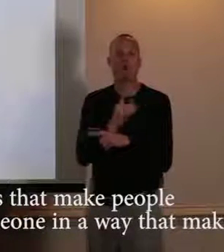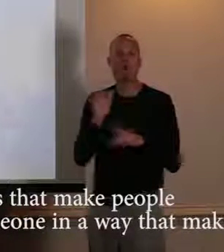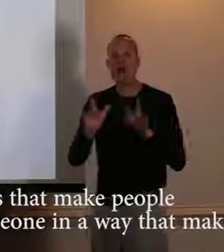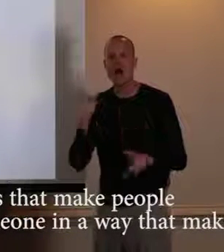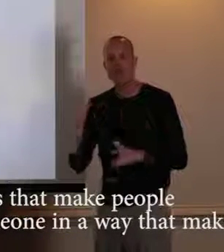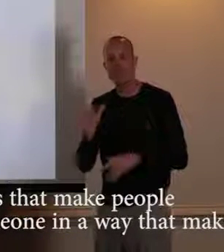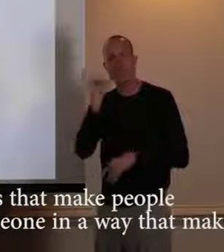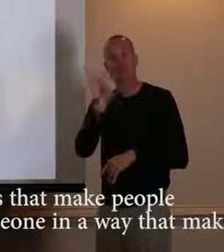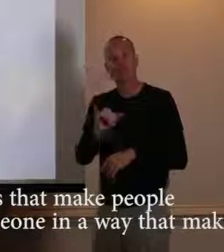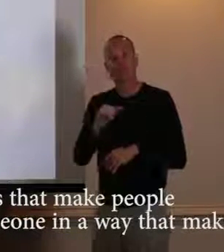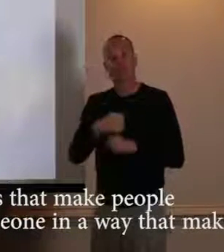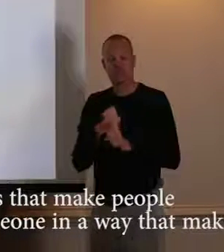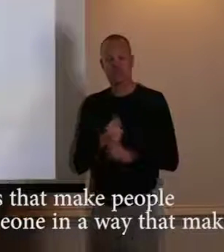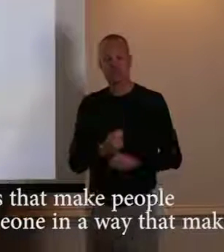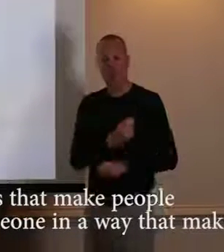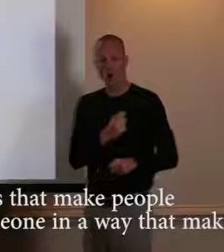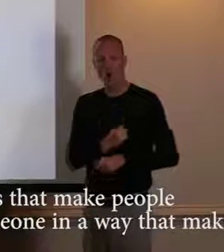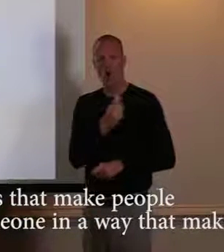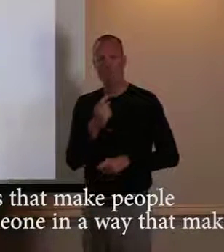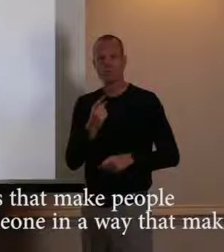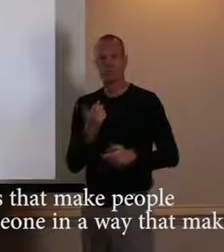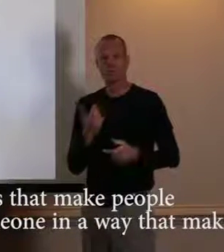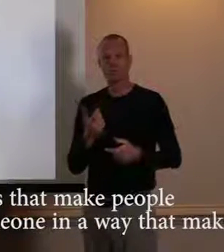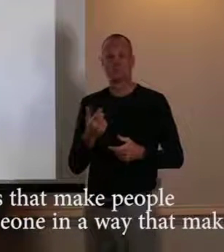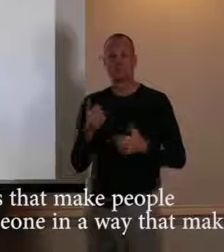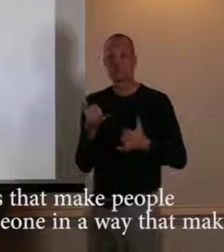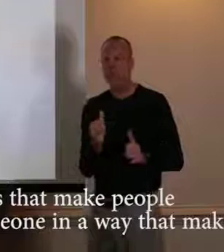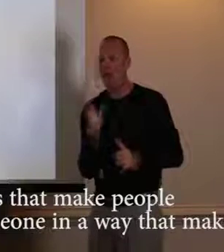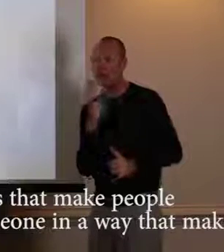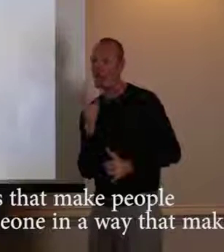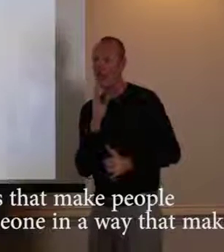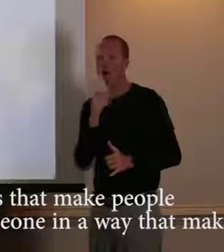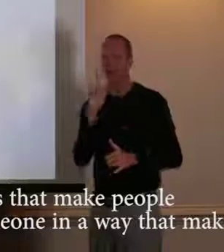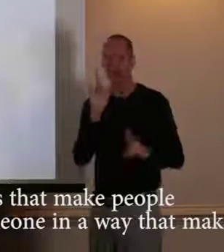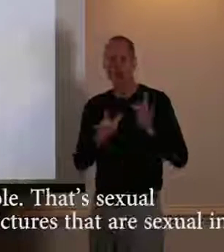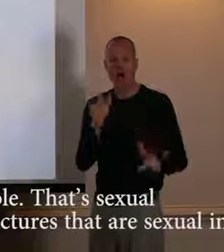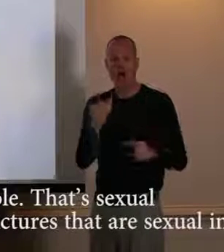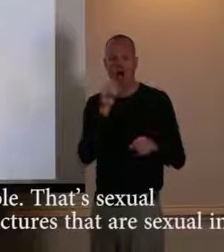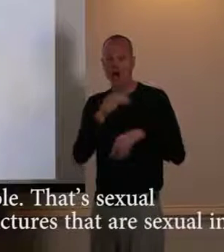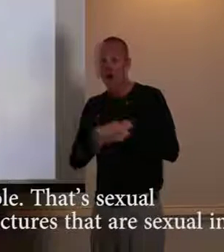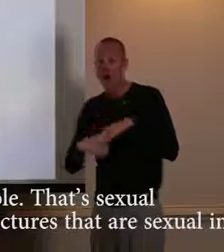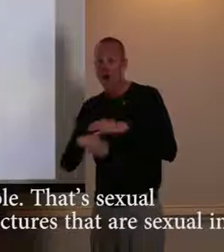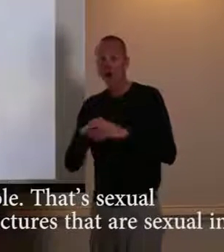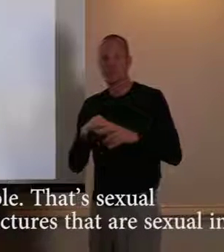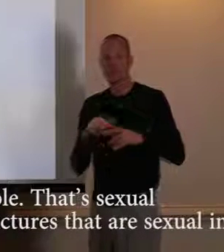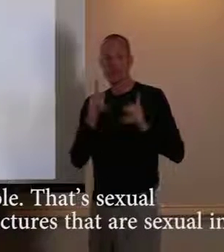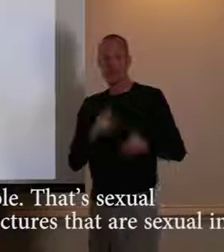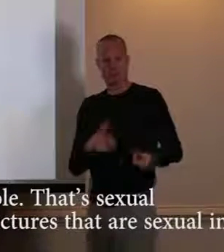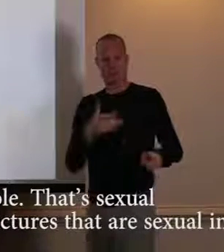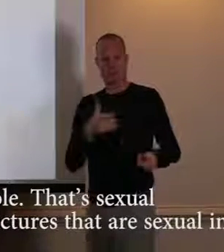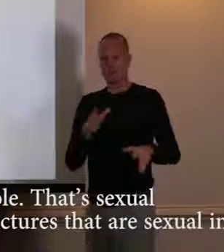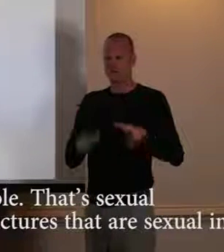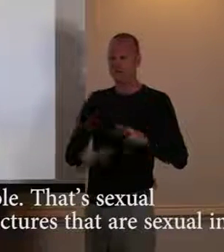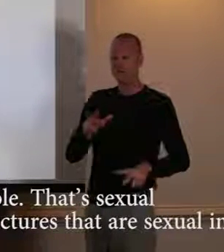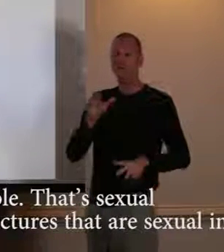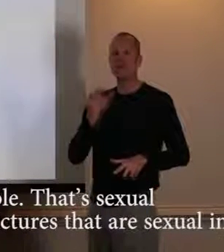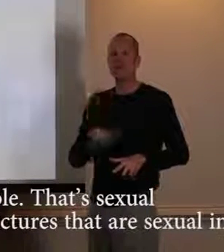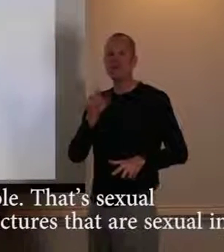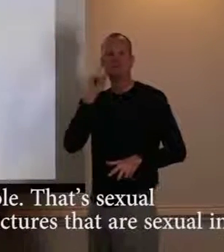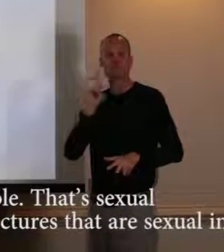sexual jokes that make people uncomfortable, touching someone in a way that makes them feel uncomfortable. That's sexual harassment. Showing them pictures